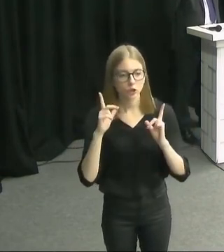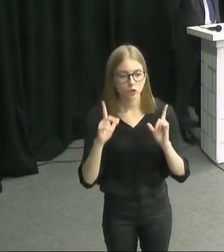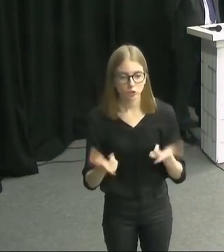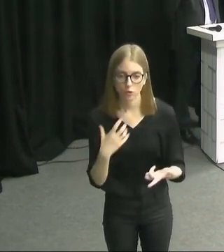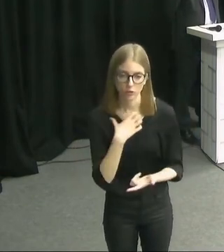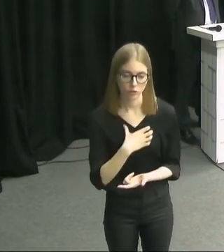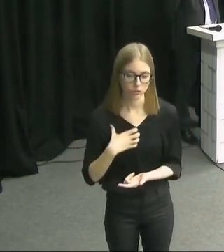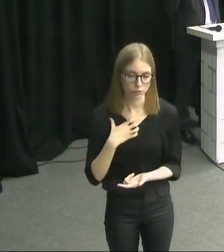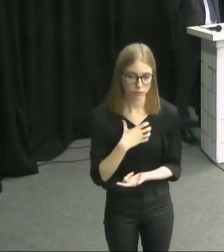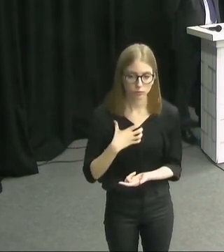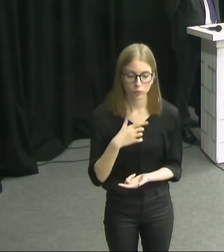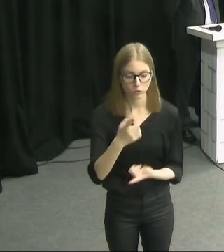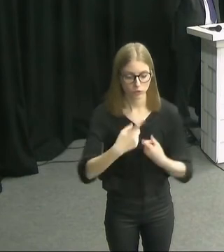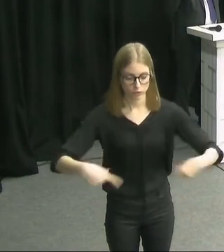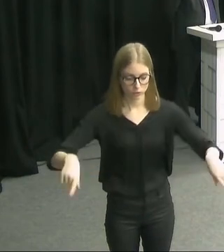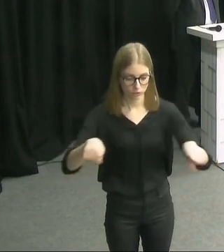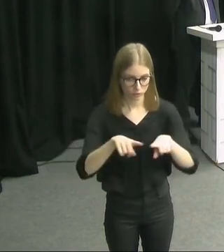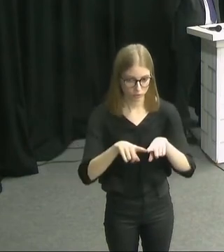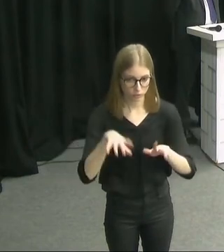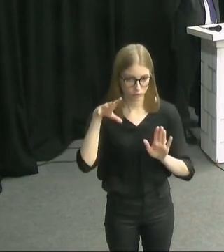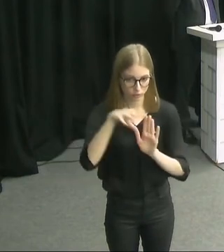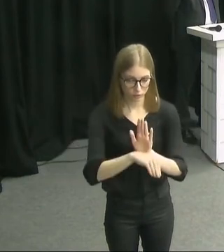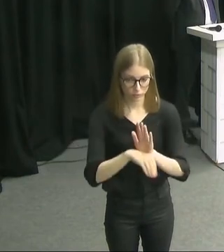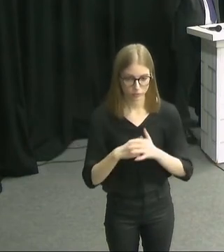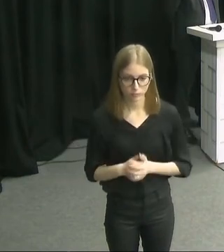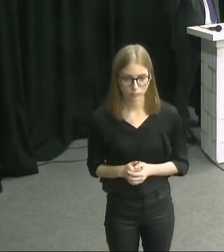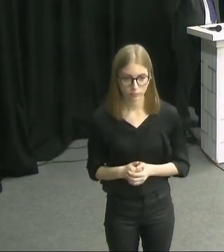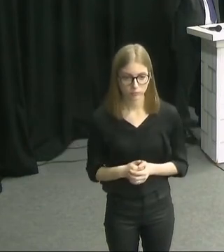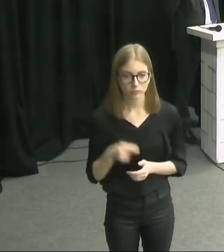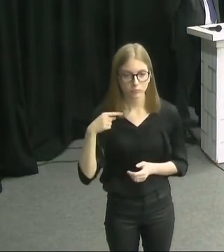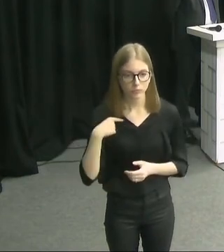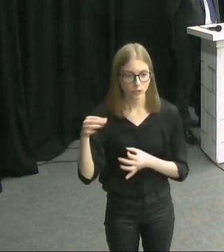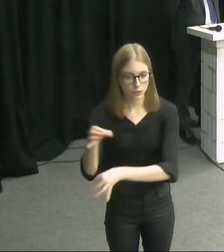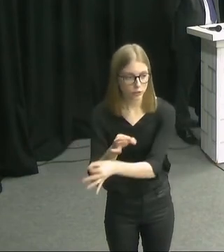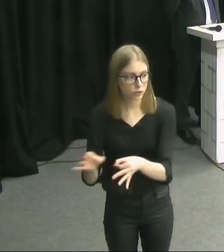we already discussed, I believe, could play an important role in this area.